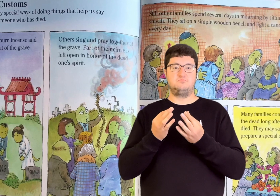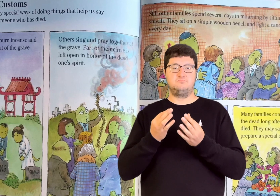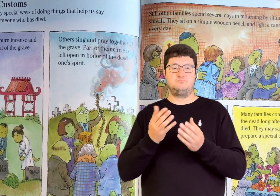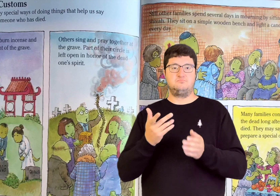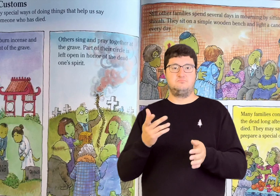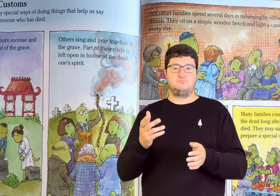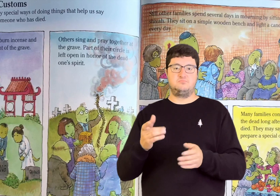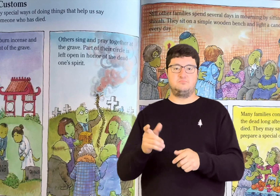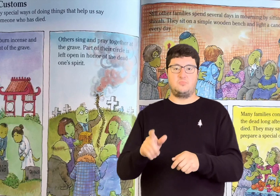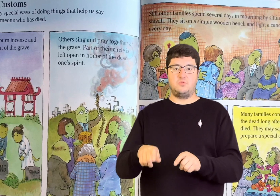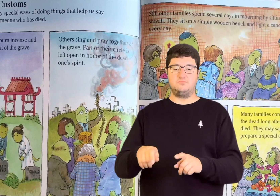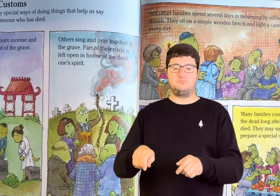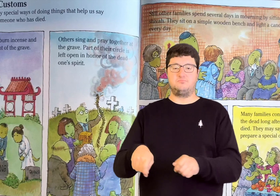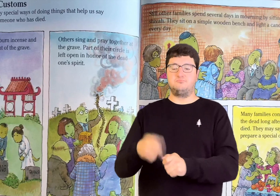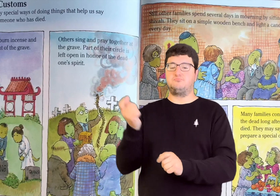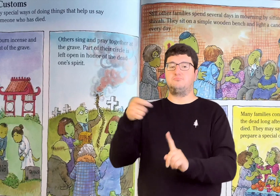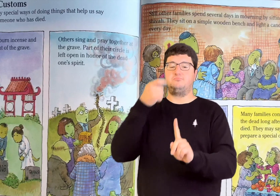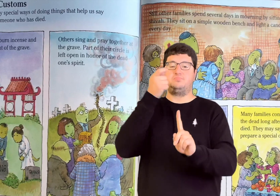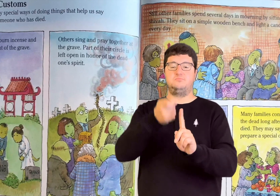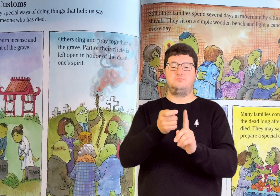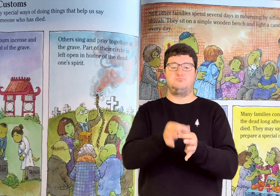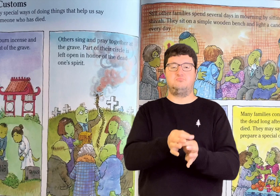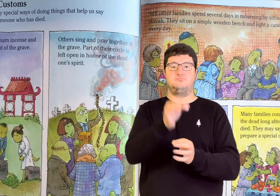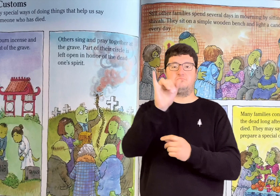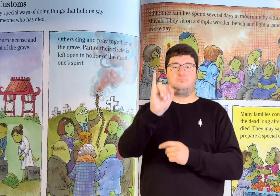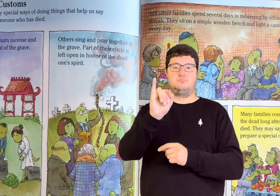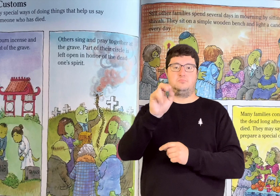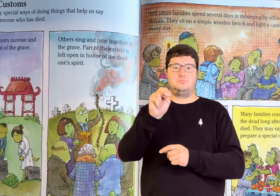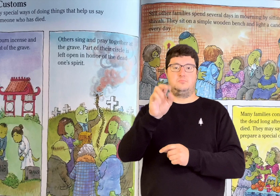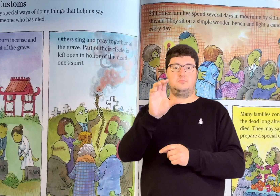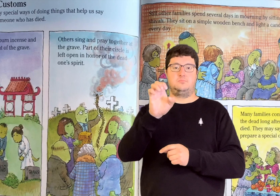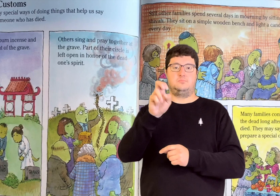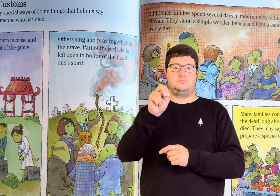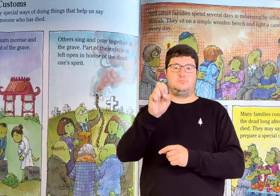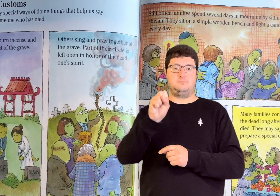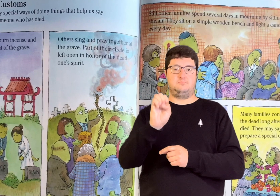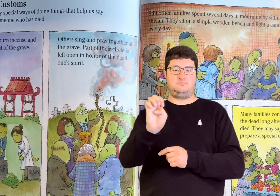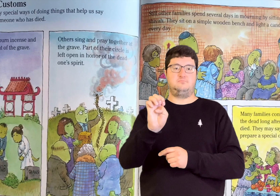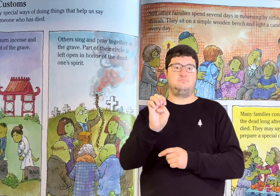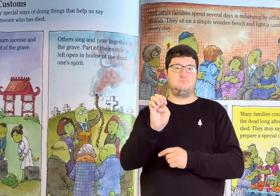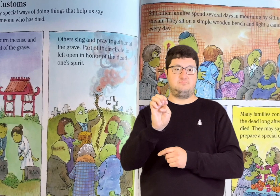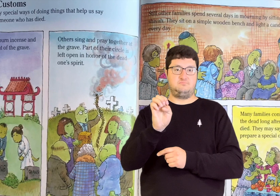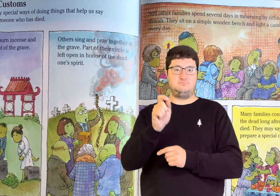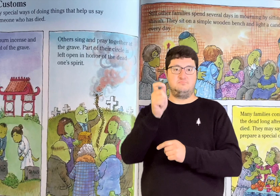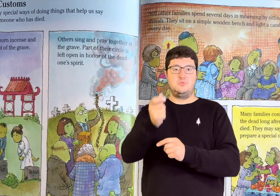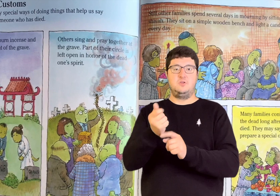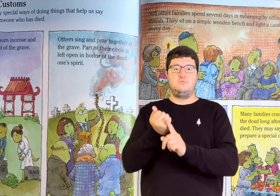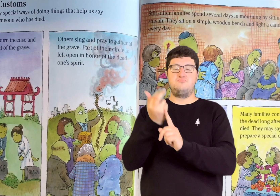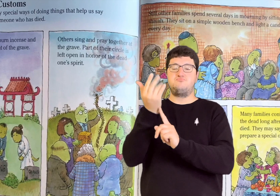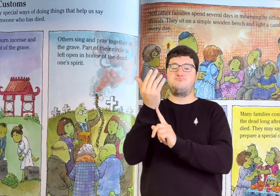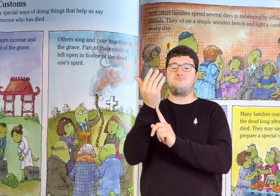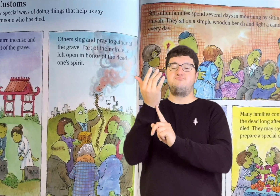Some families burn incense and bow low in front of the grave.